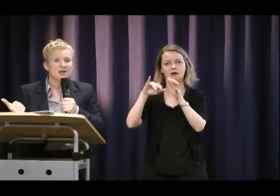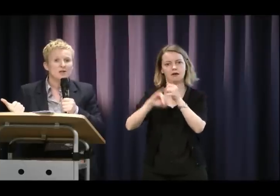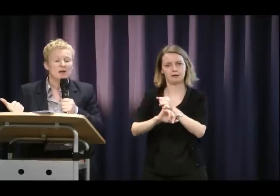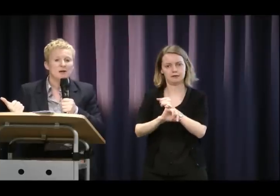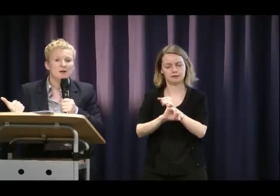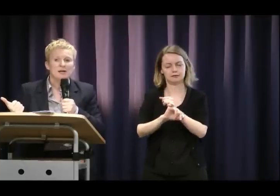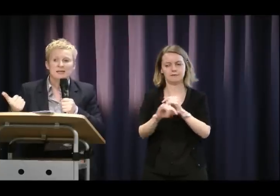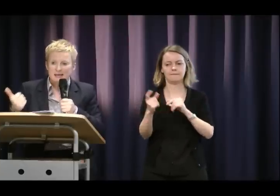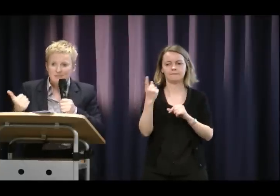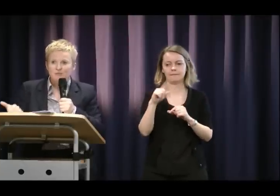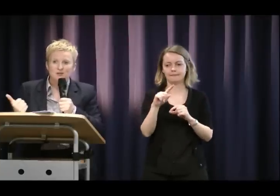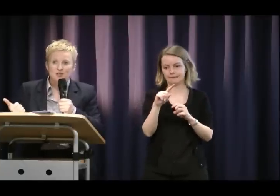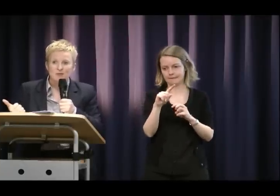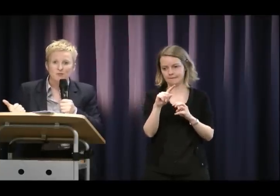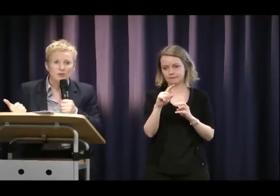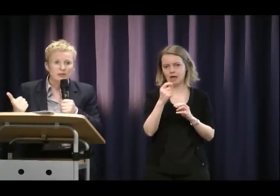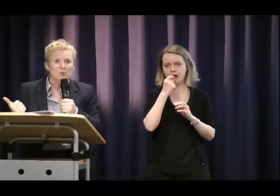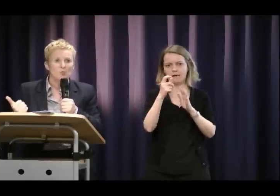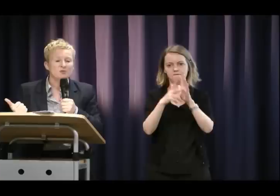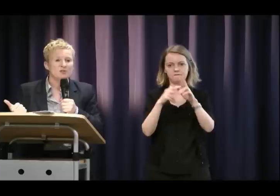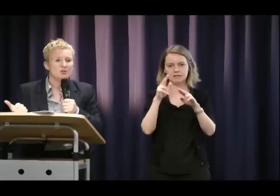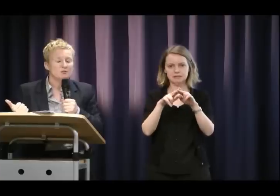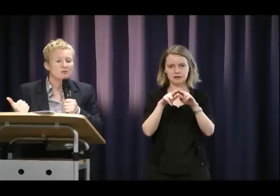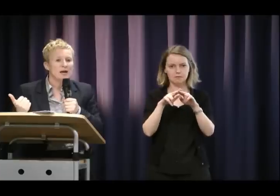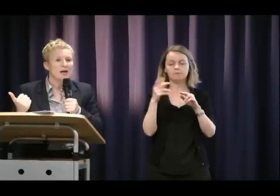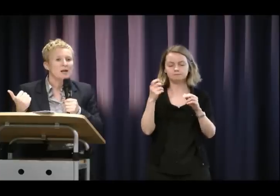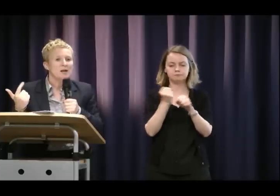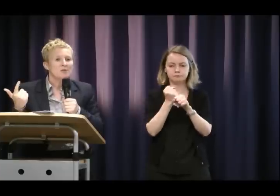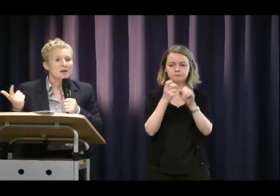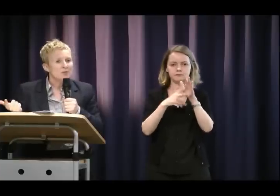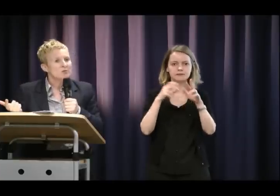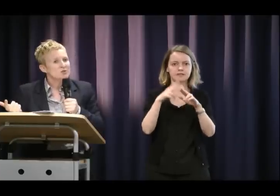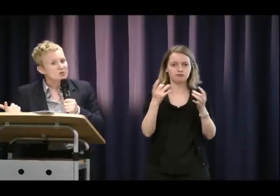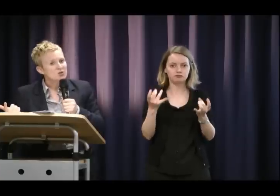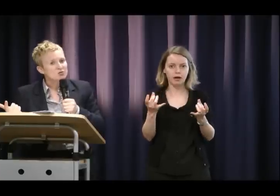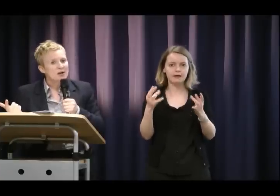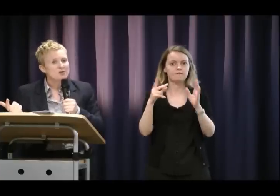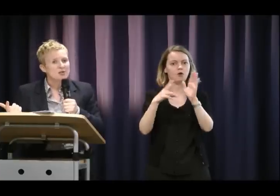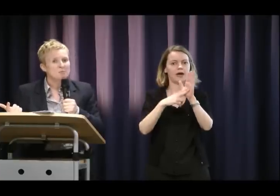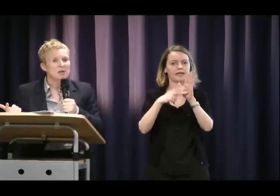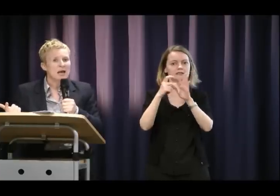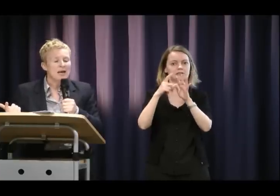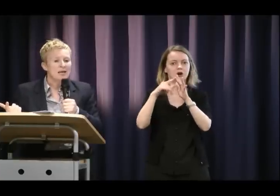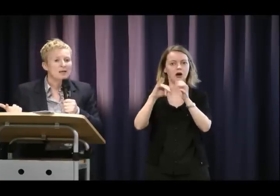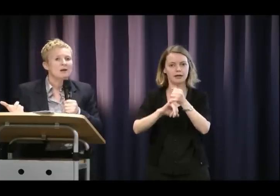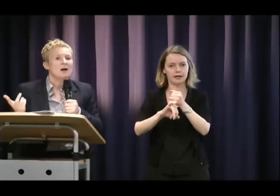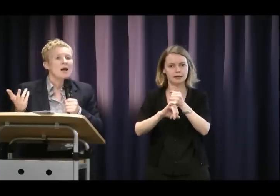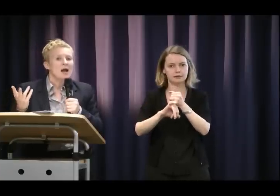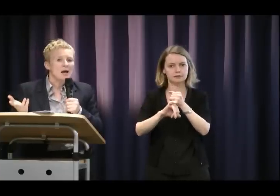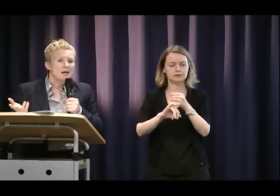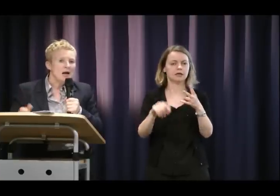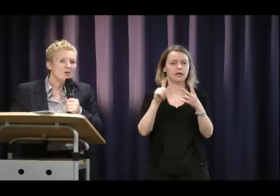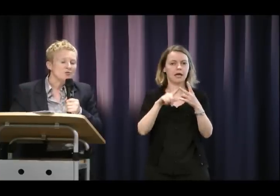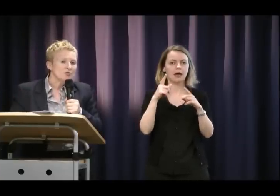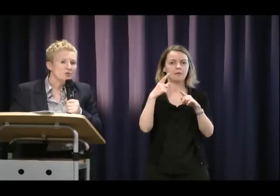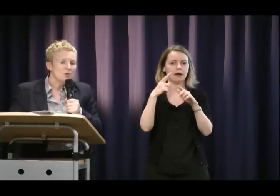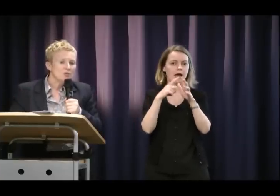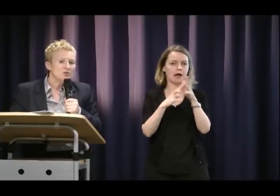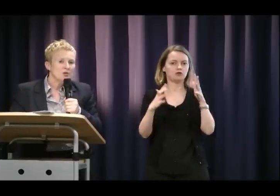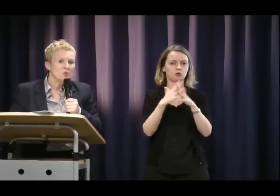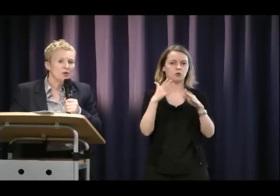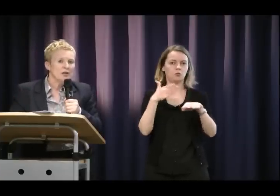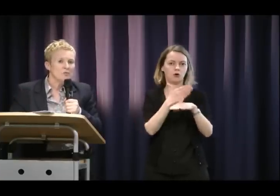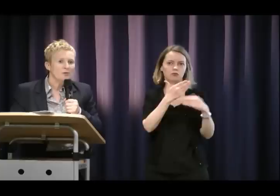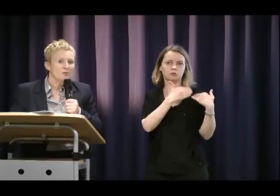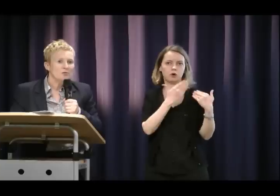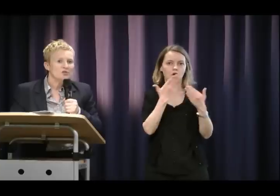Insurance Scheme and getting VicDef really well positioned for that. The other is on strategy and planning, and Andrew's